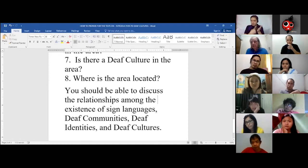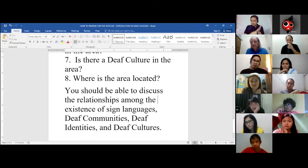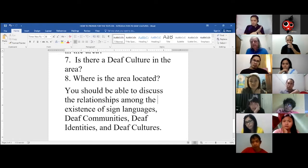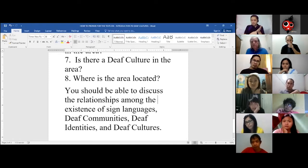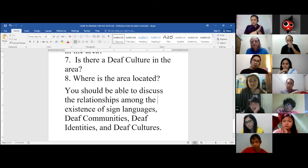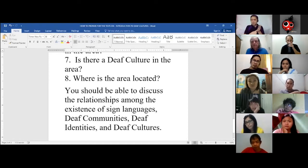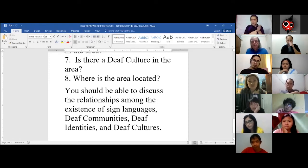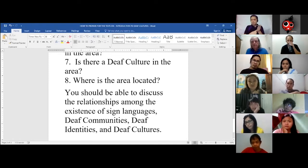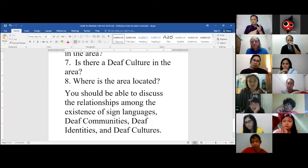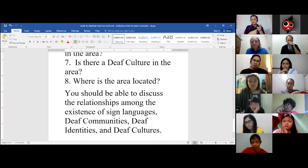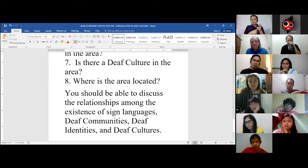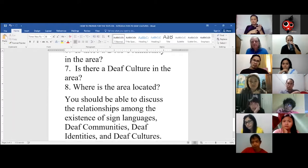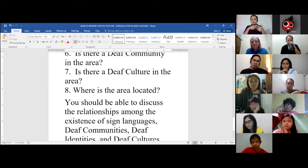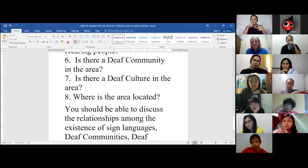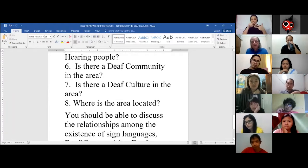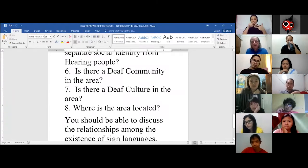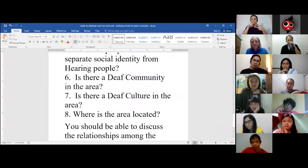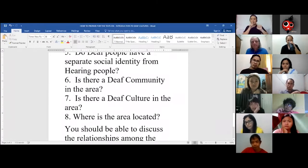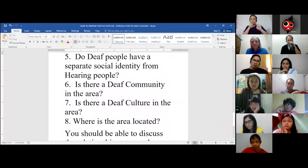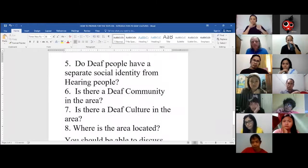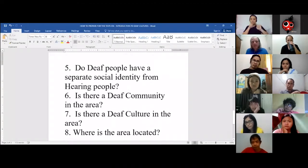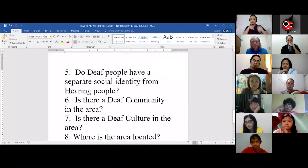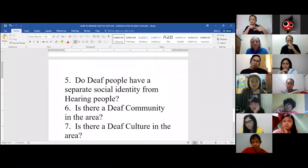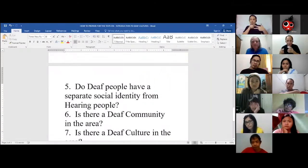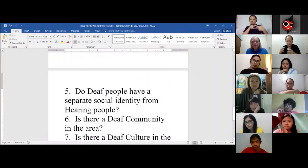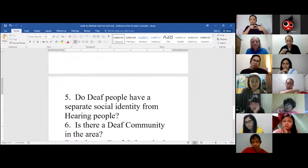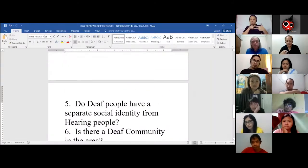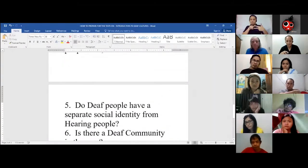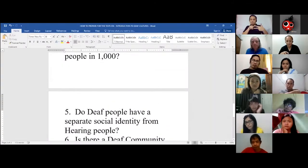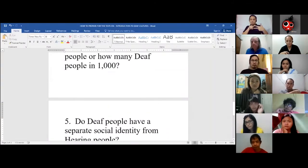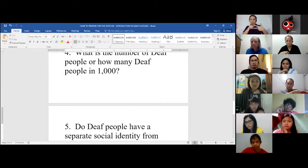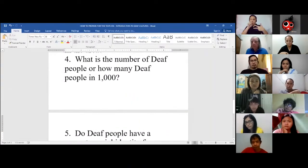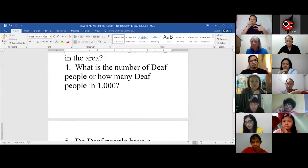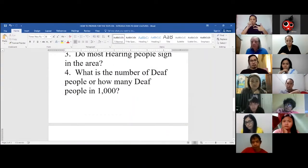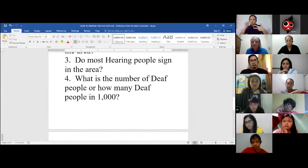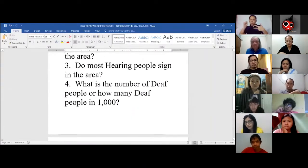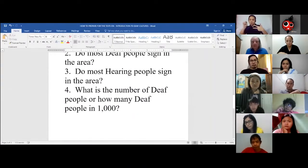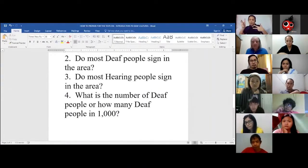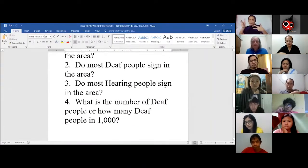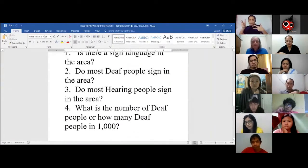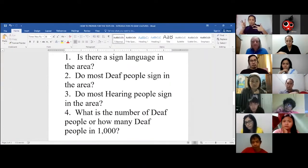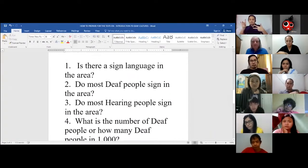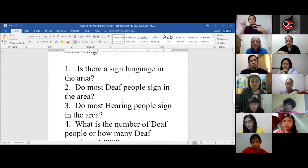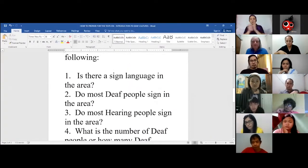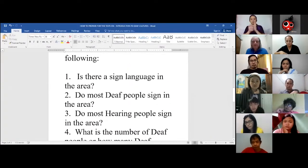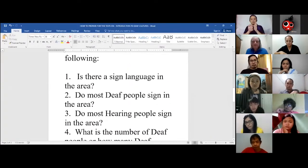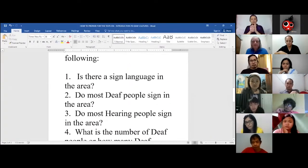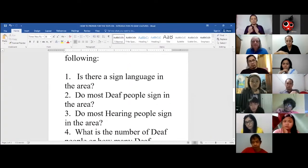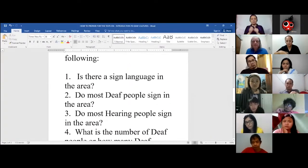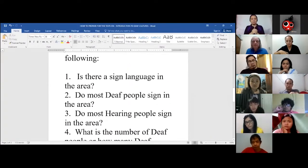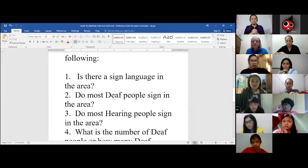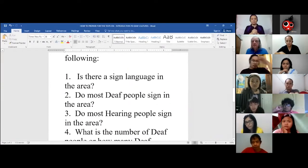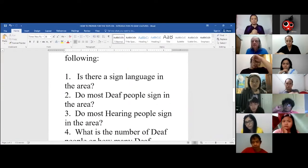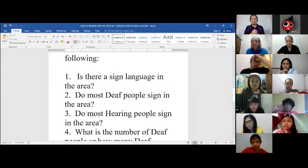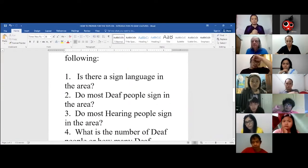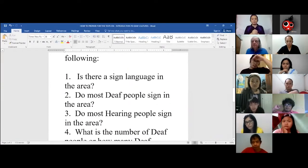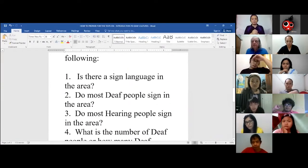8 questions. So, for example, first question is there a sign language in the